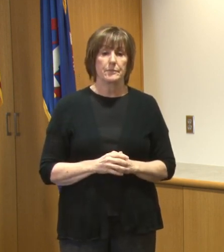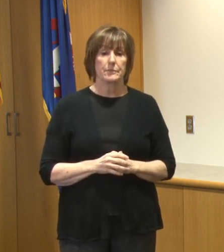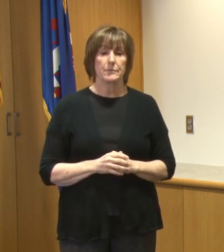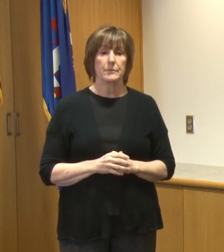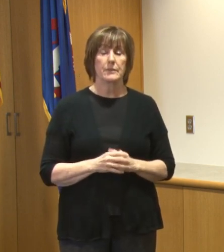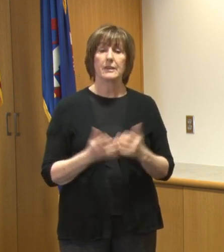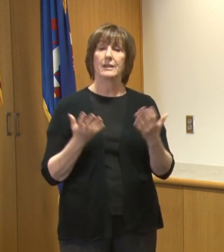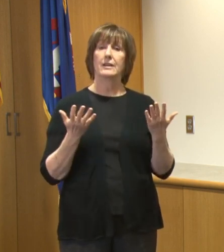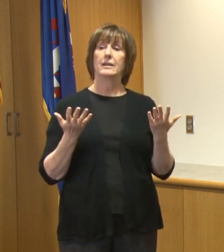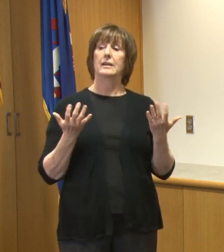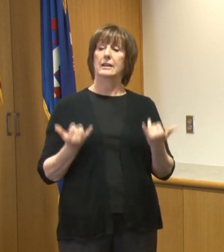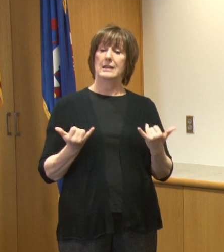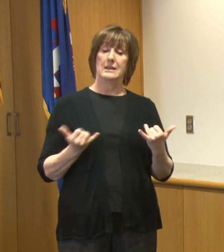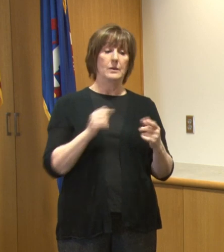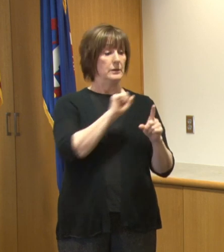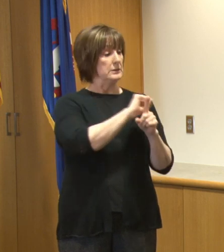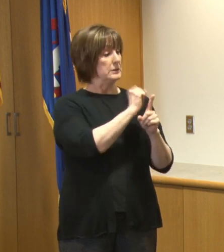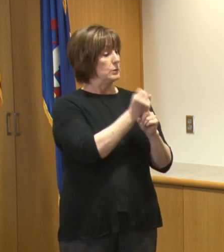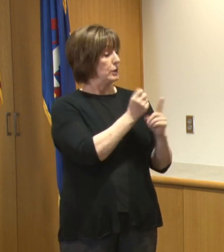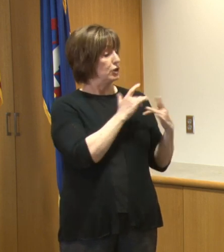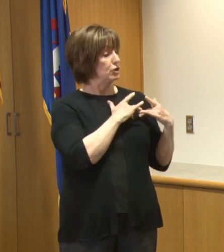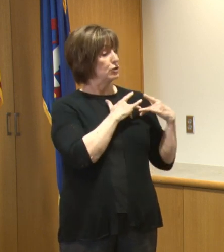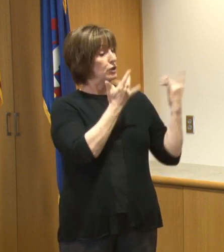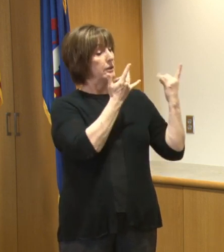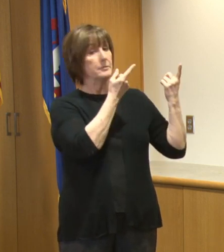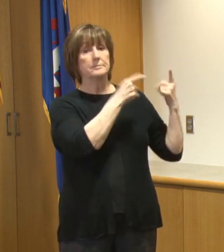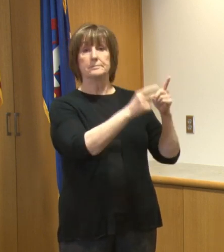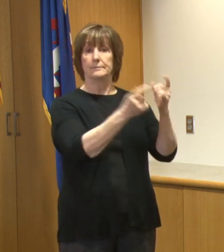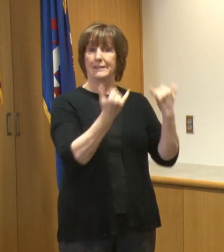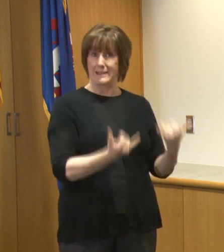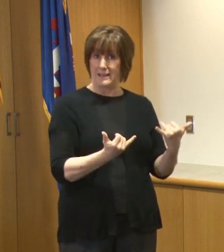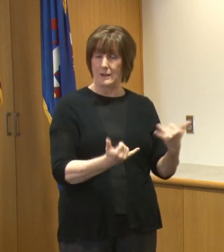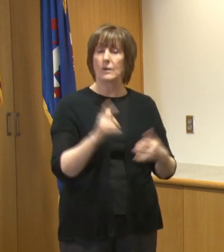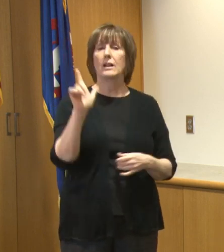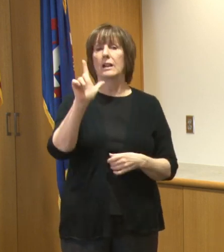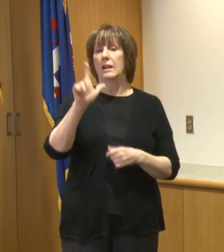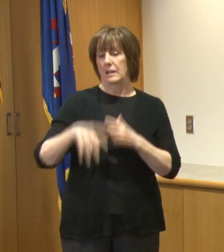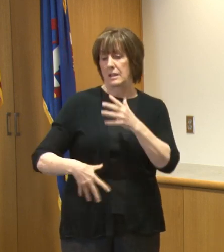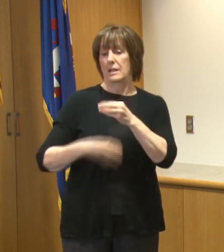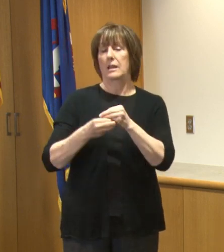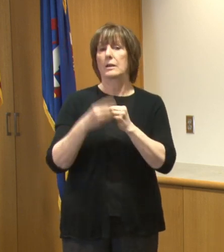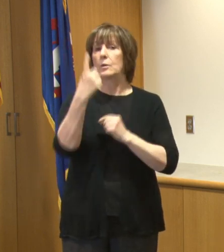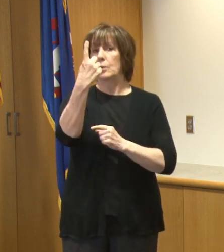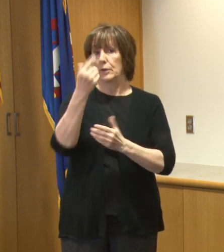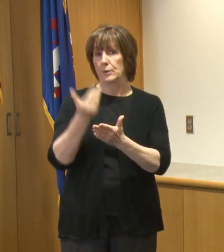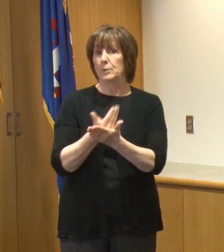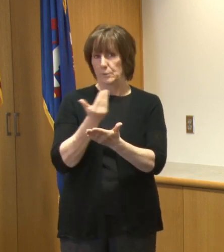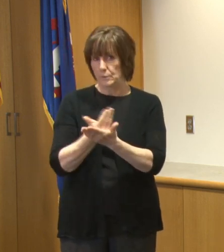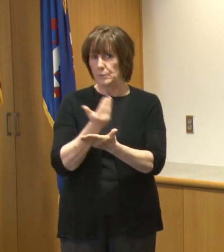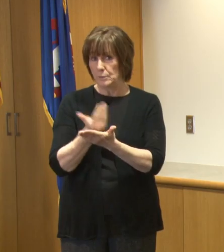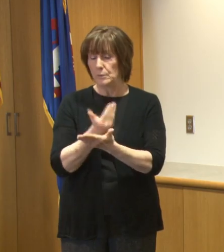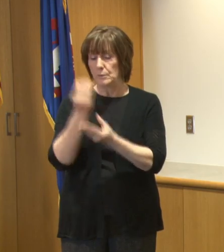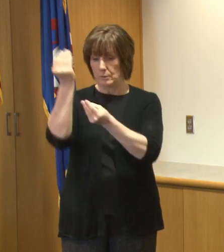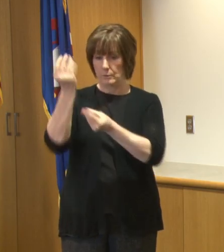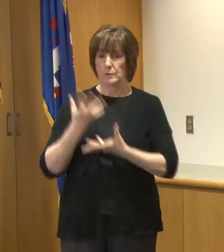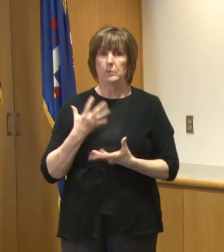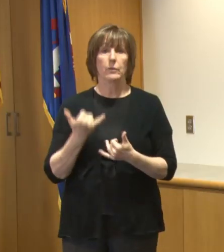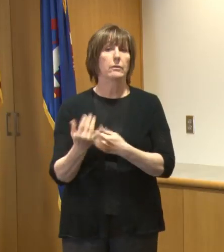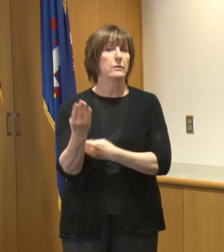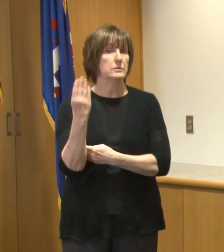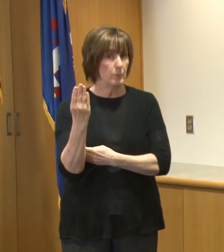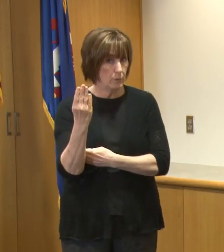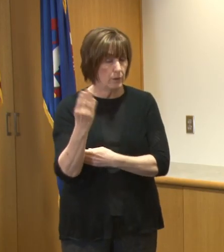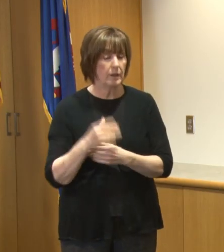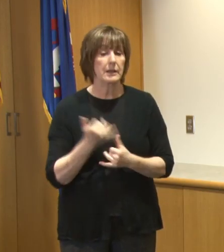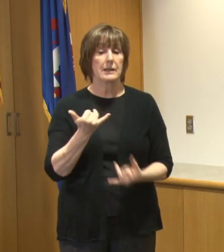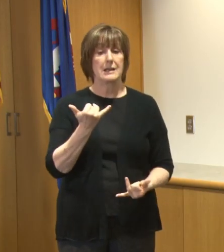For a situation update locally, we want to let you know that Lincoln has had 1 new case of COVID-19, which was reported this morning.